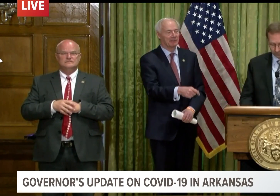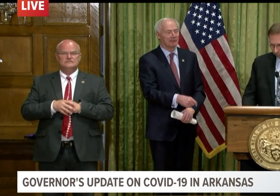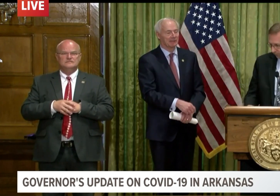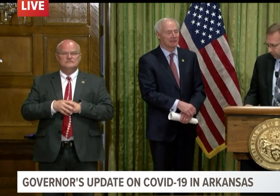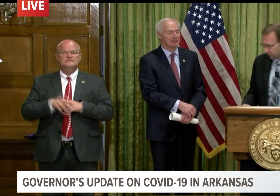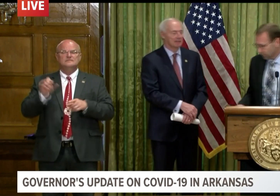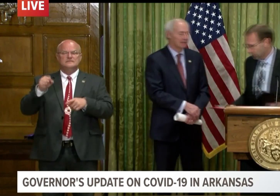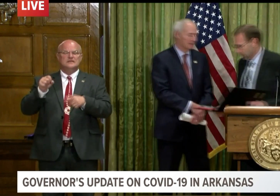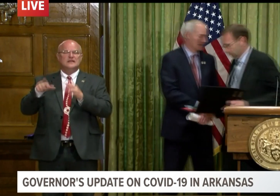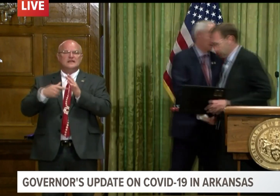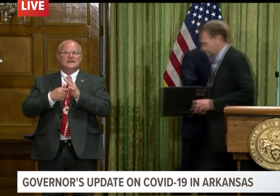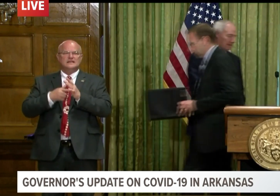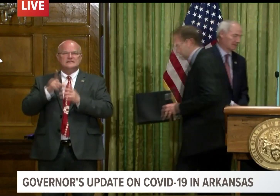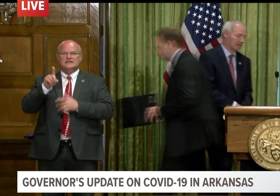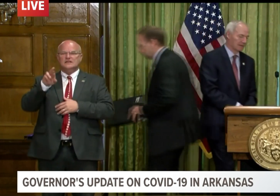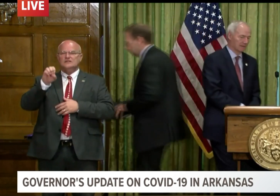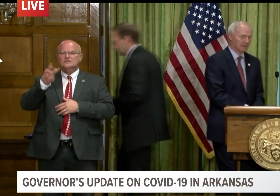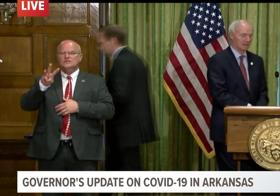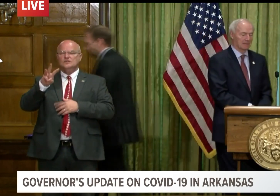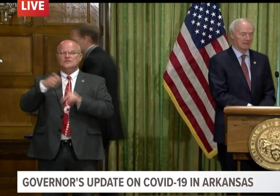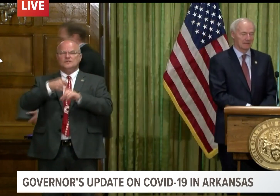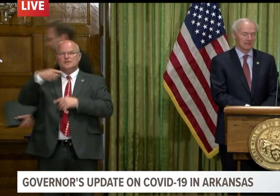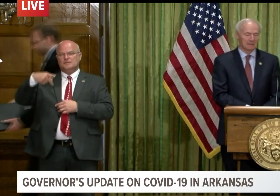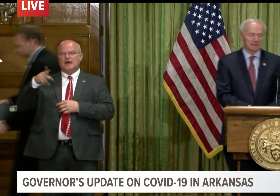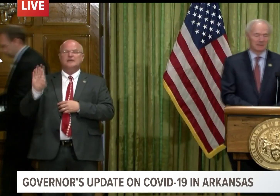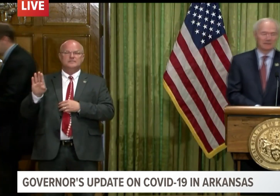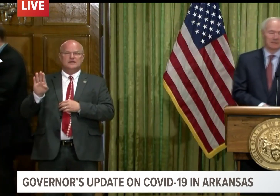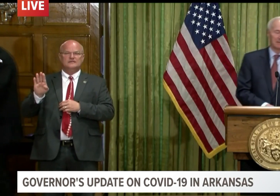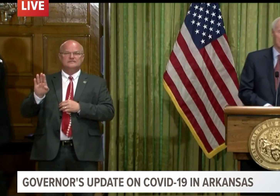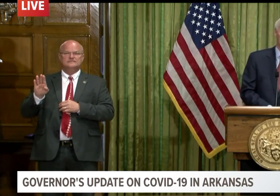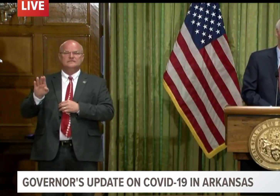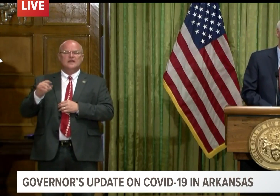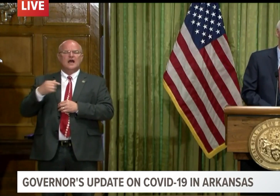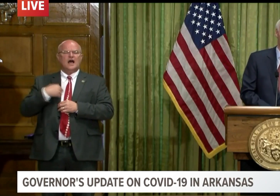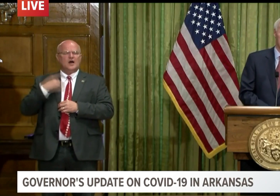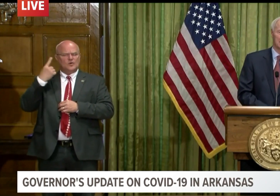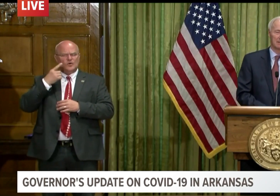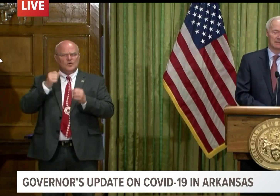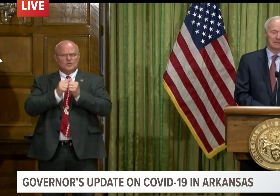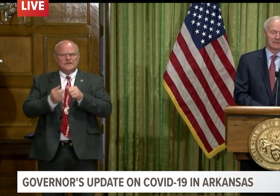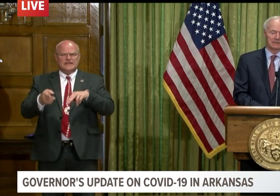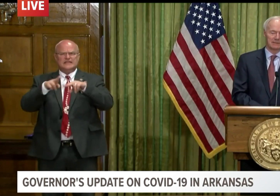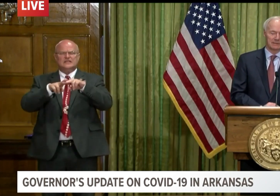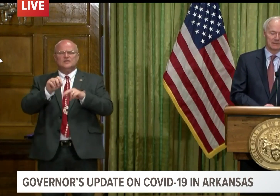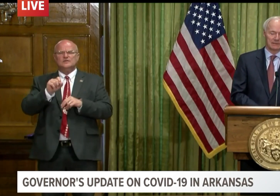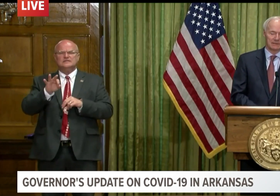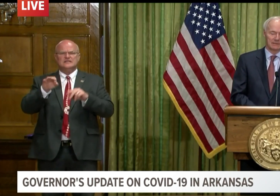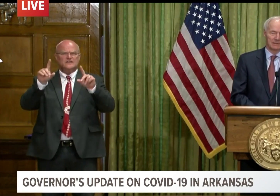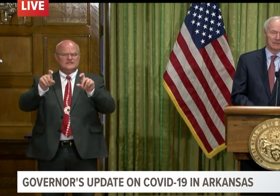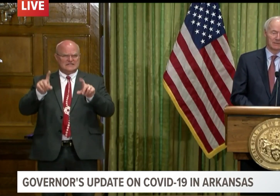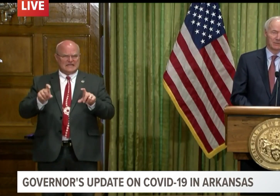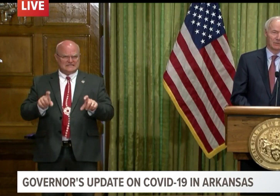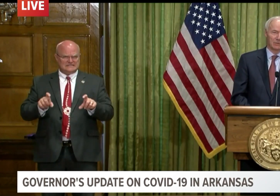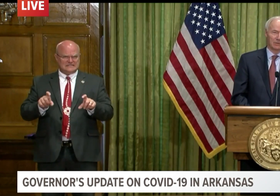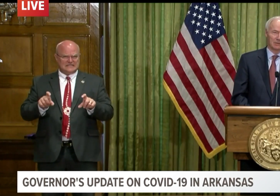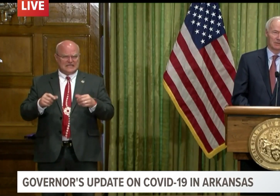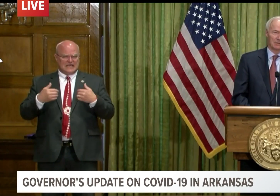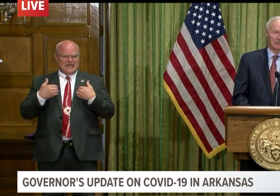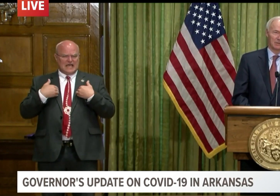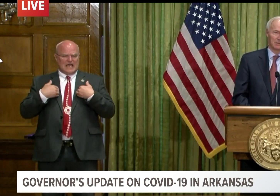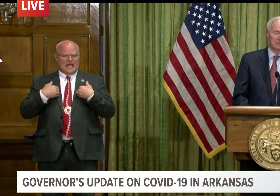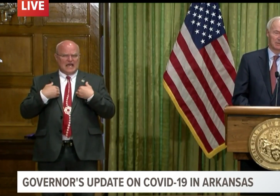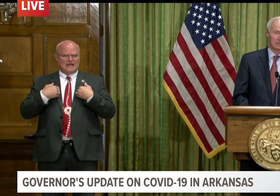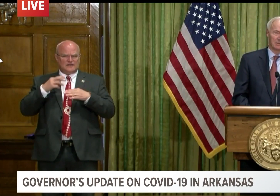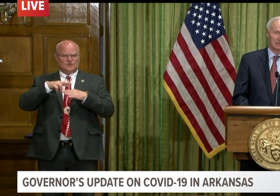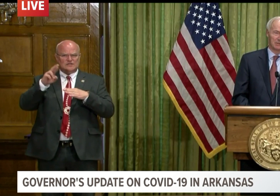Yes, sir. This is Drew Smith from the Times-Record in Fort Smith. I was wondering, with the increase of testing, have